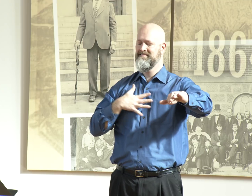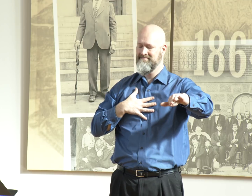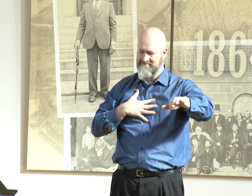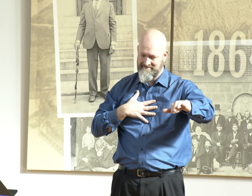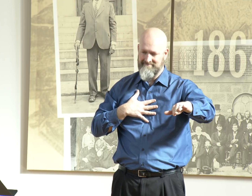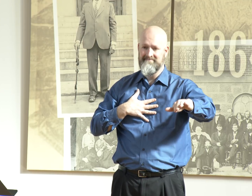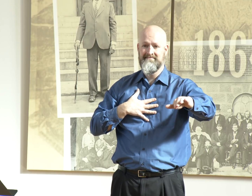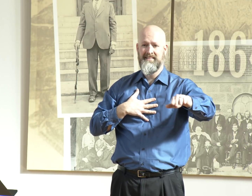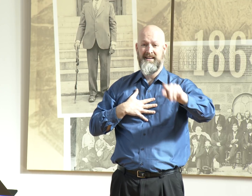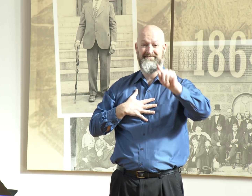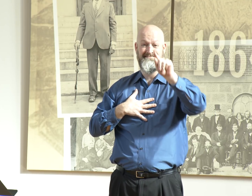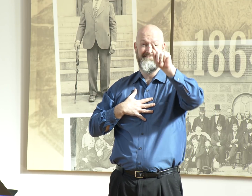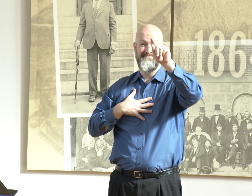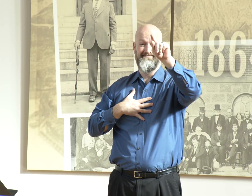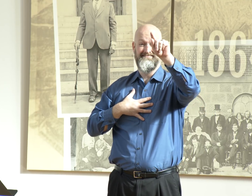I will fear no evil,